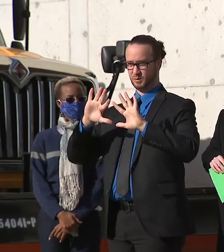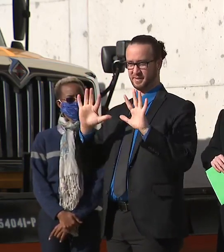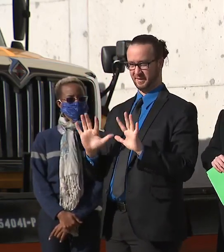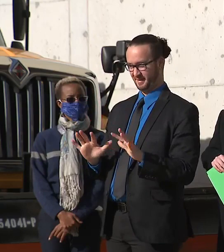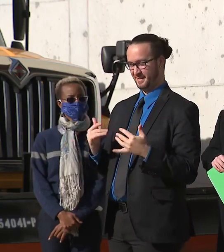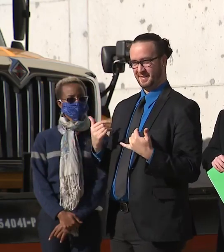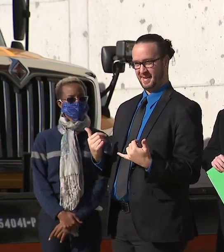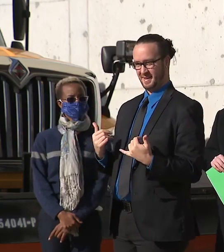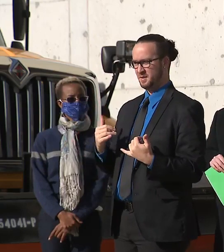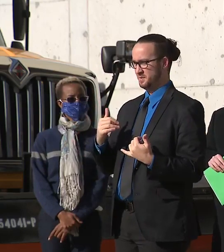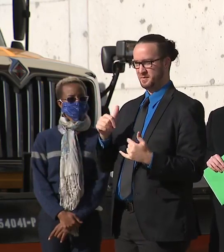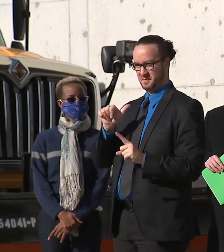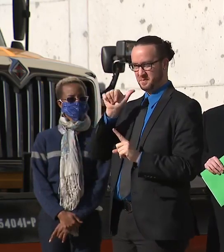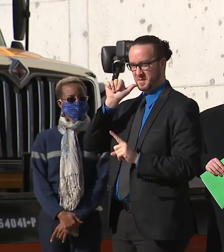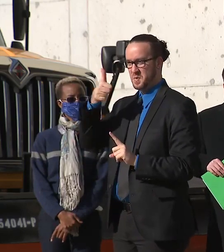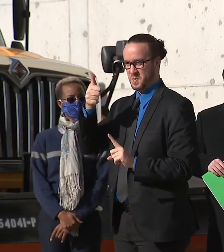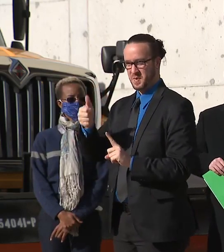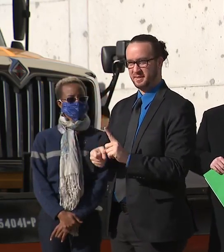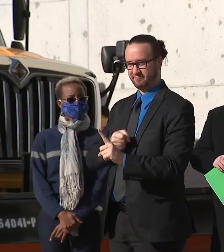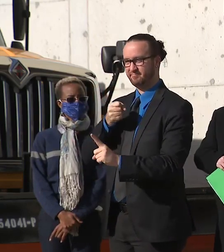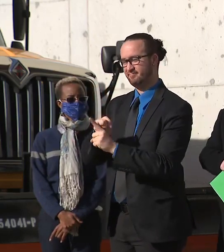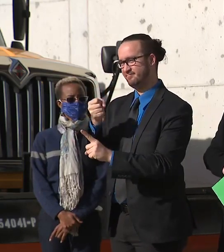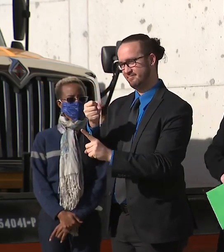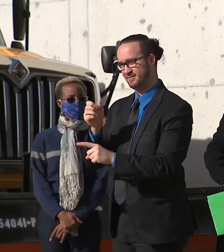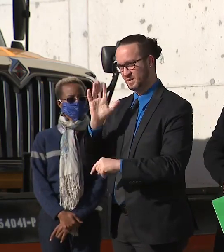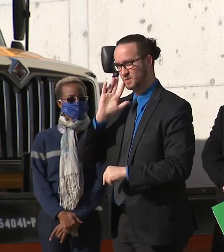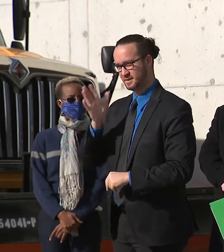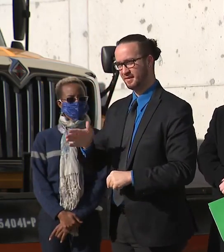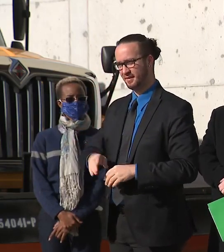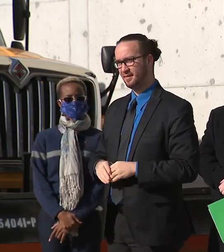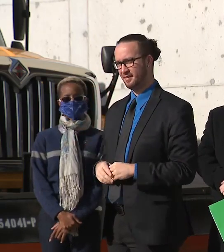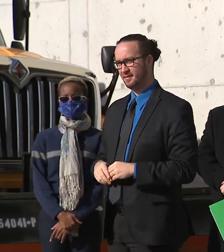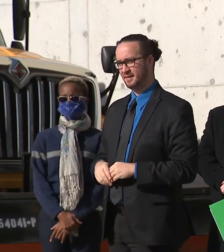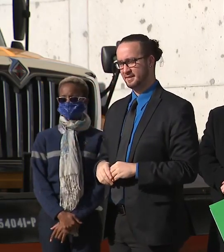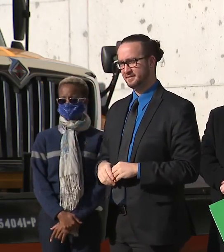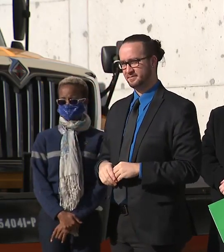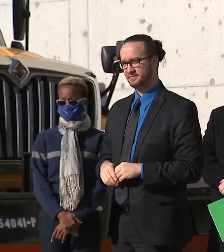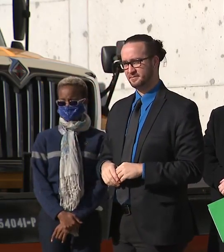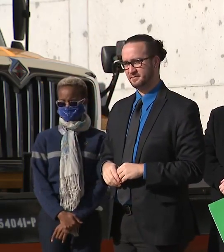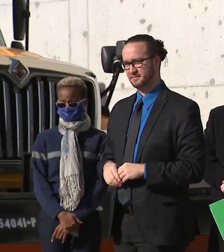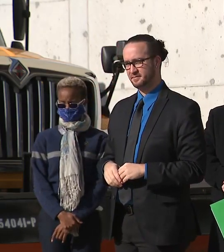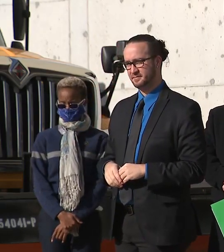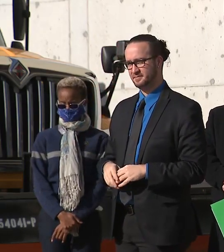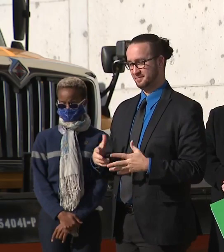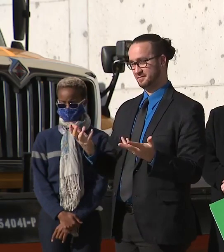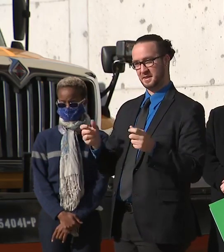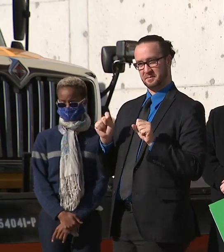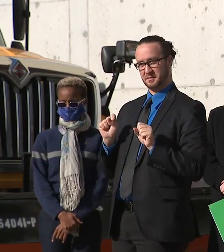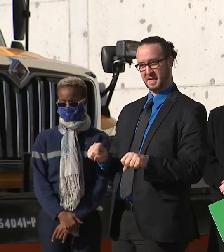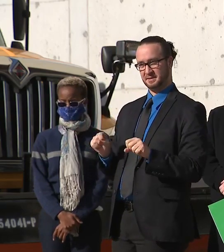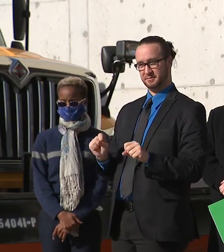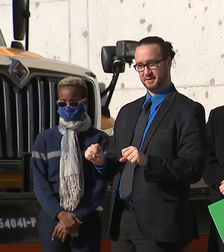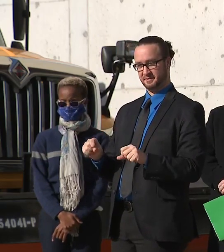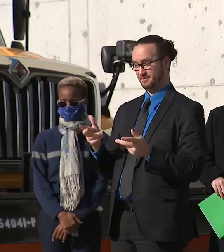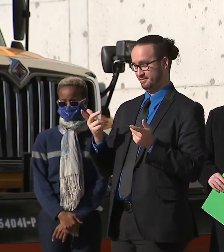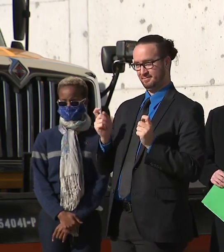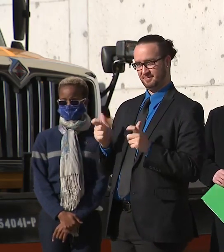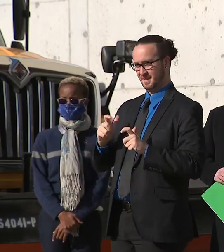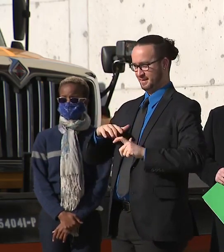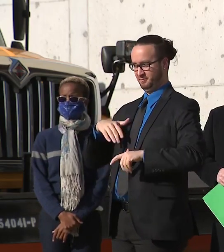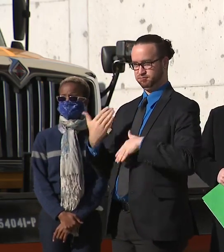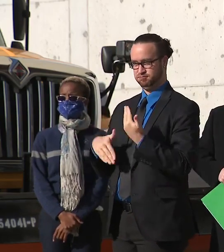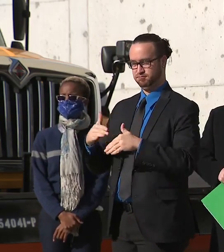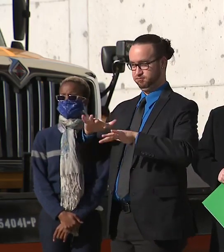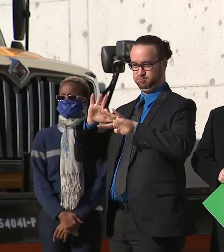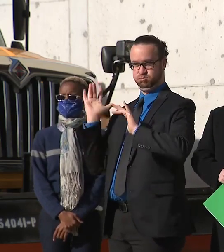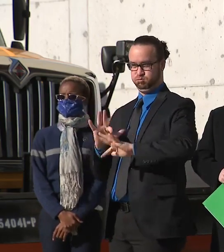Wednesday, and we are expecting snow to accumulate. The possibility of significant snowfall exists, and we are ready to